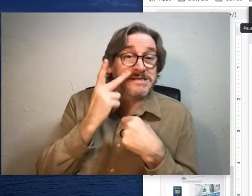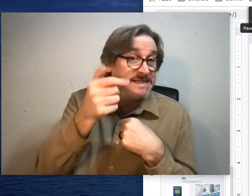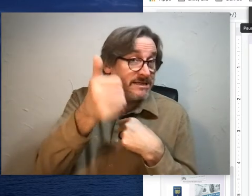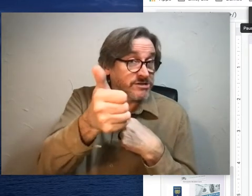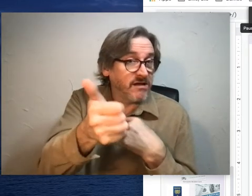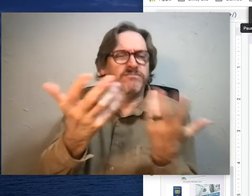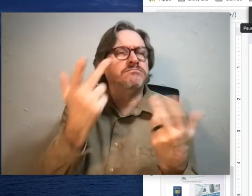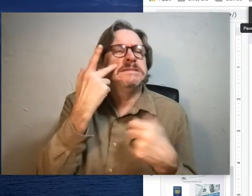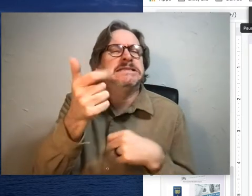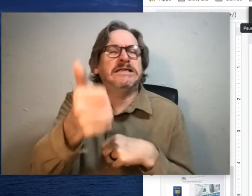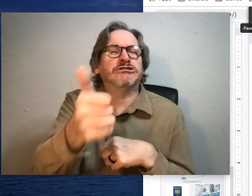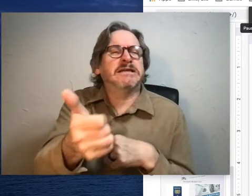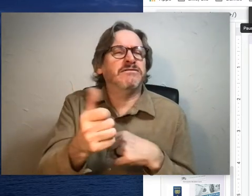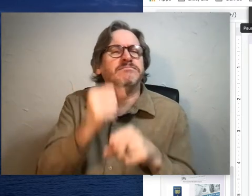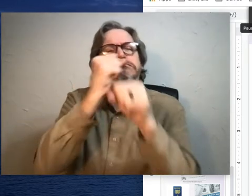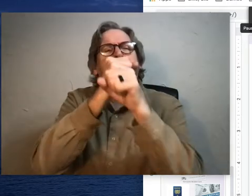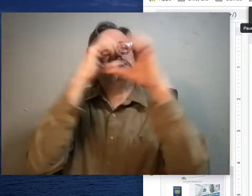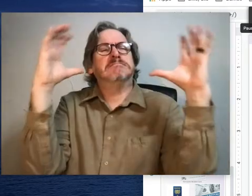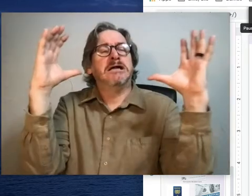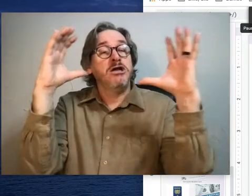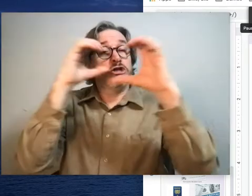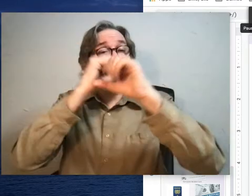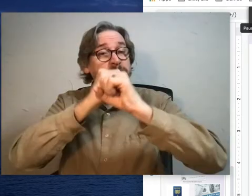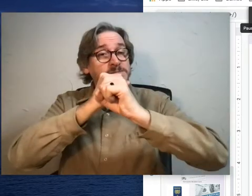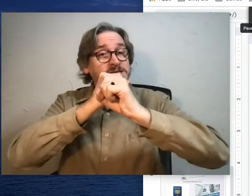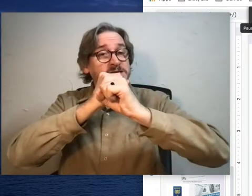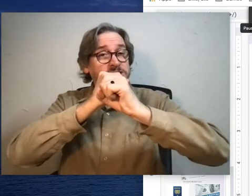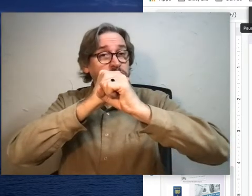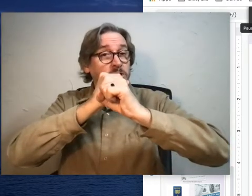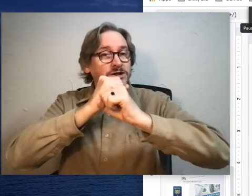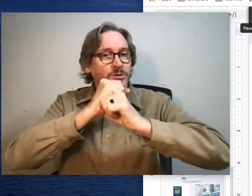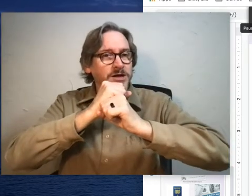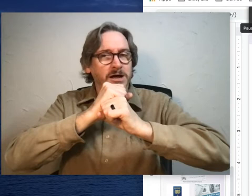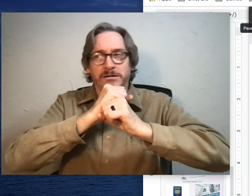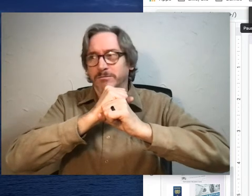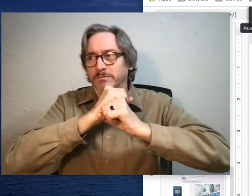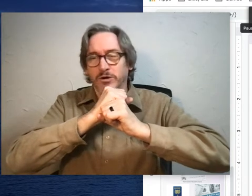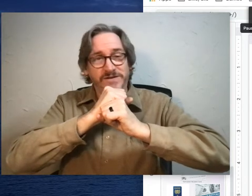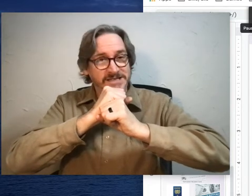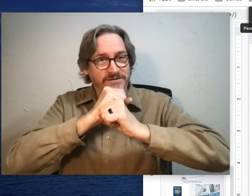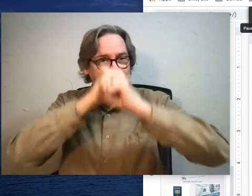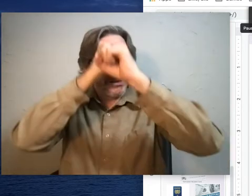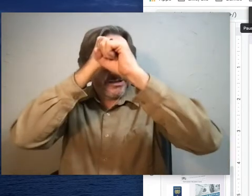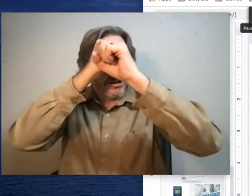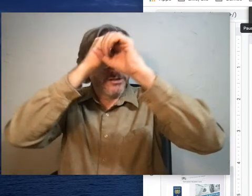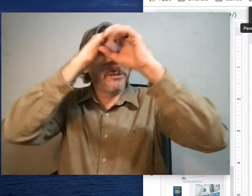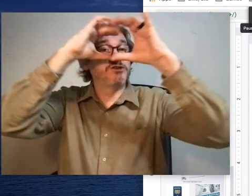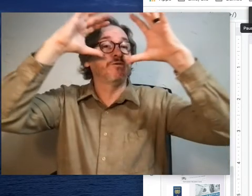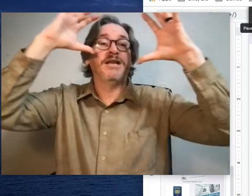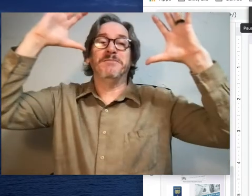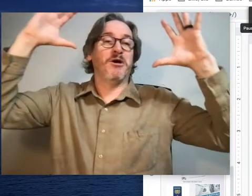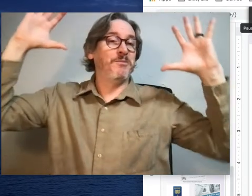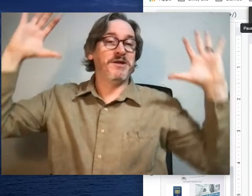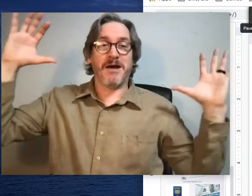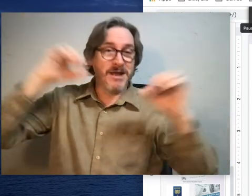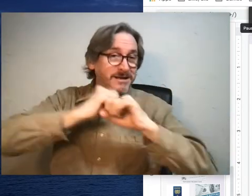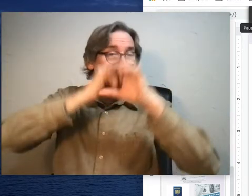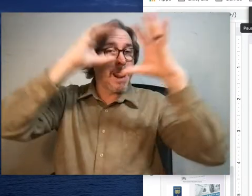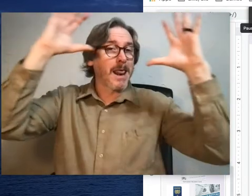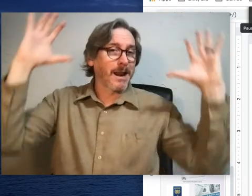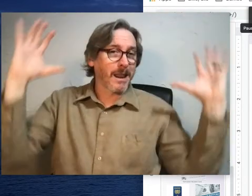Or see yourself. See yourself. You'll sometimes see this too. You know, in movies and TV, you'll see the dream open